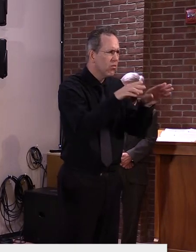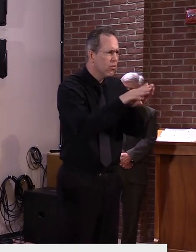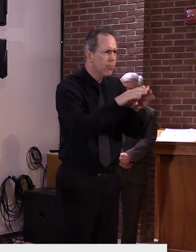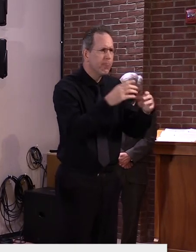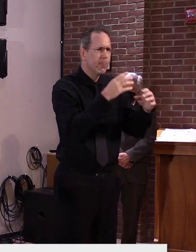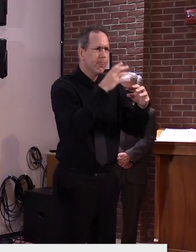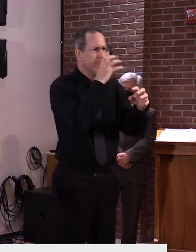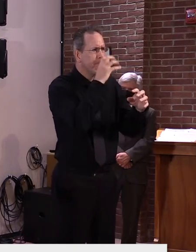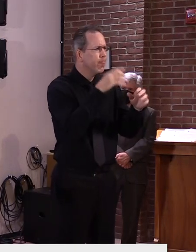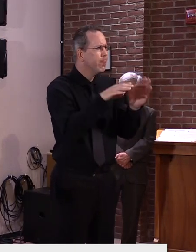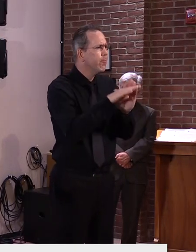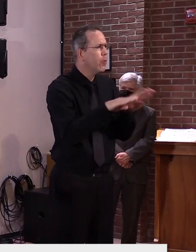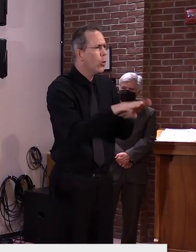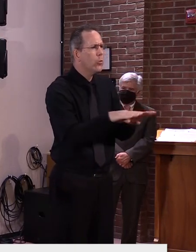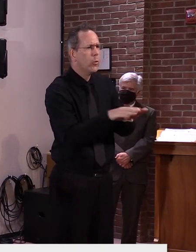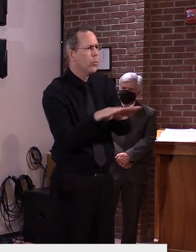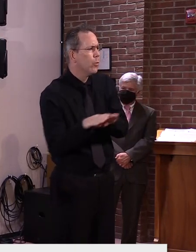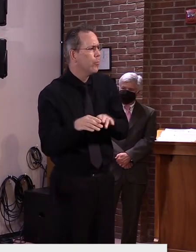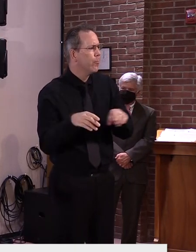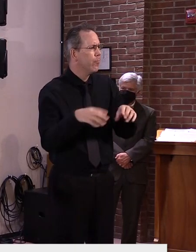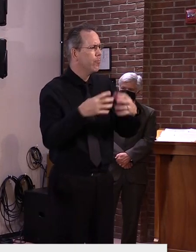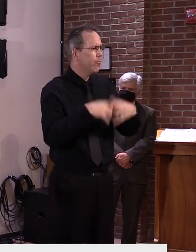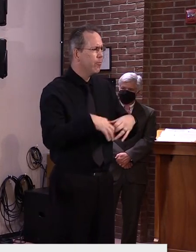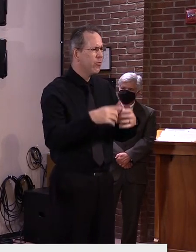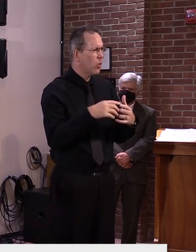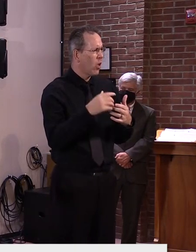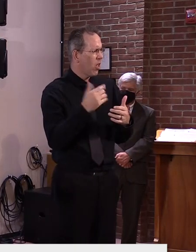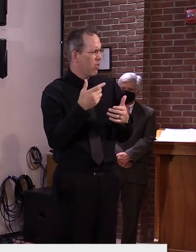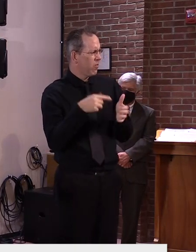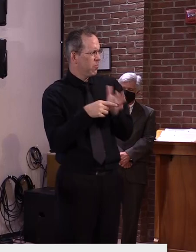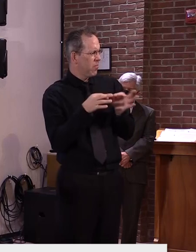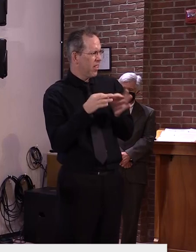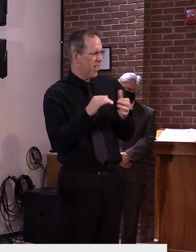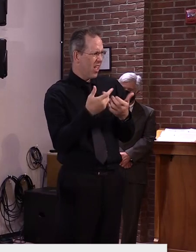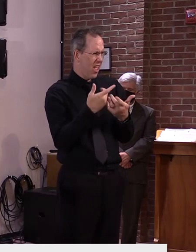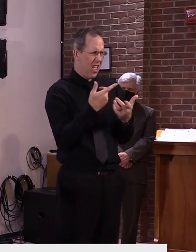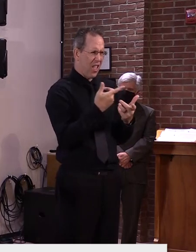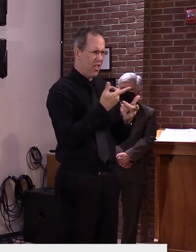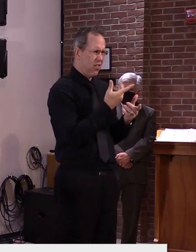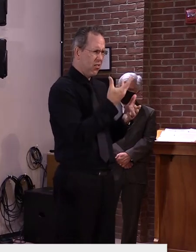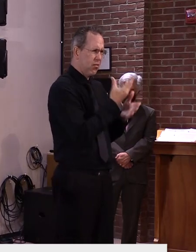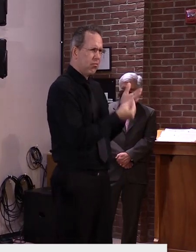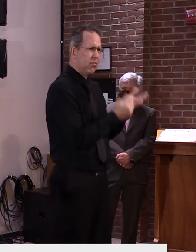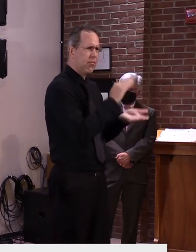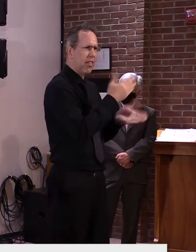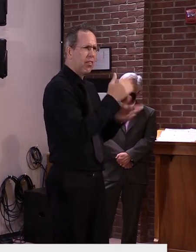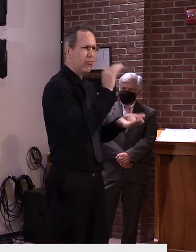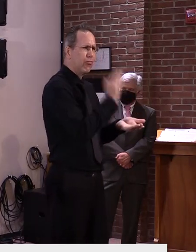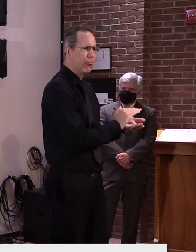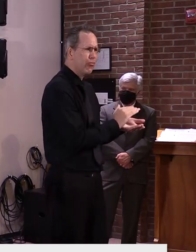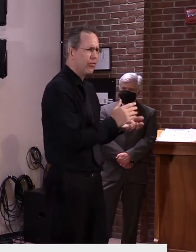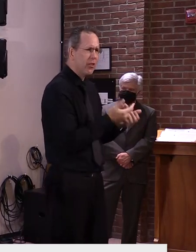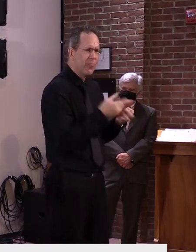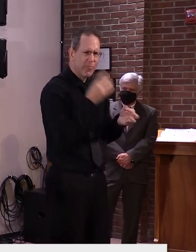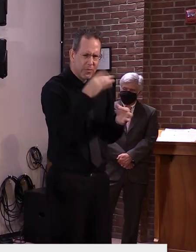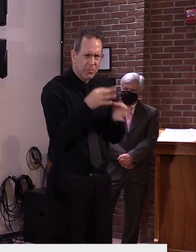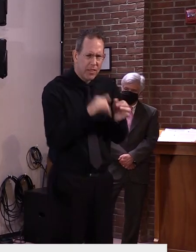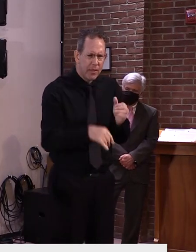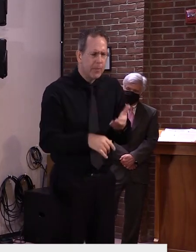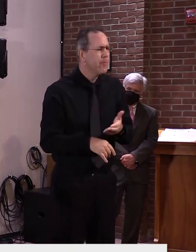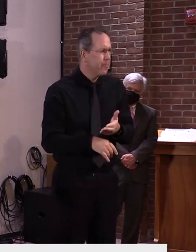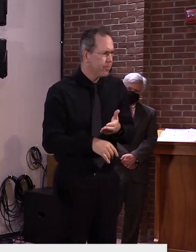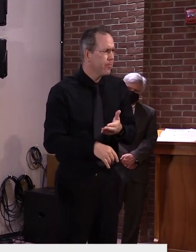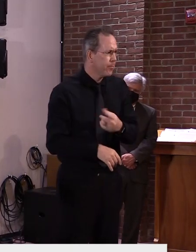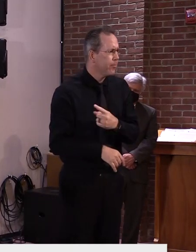going to let Dr. Levine answer some of that, but you know, we've learned a lot over the last 3 or 4 months. And when you compare, I